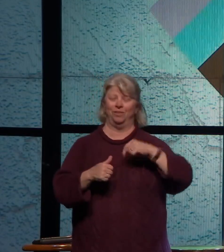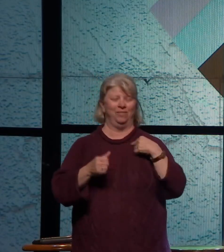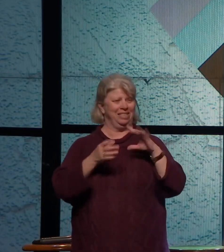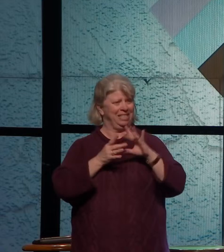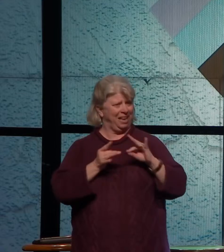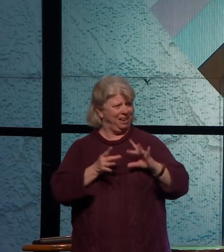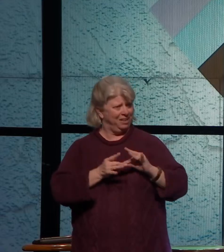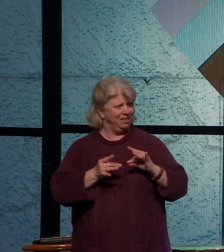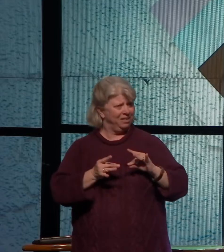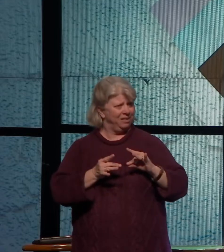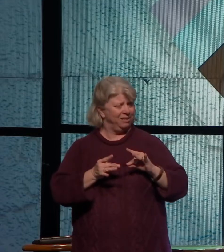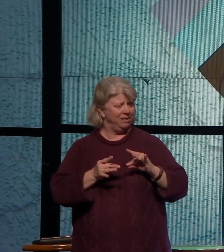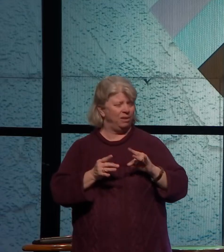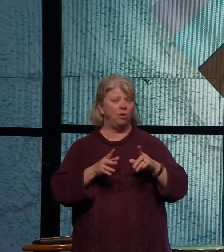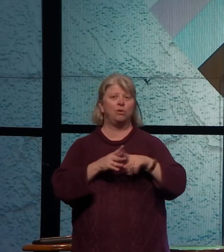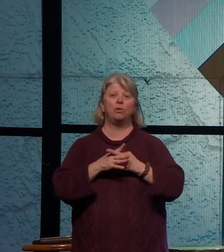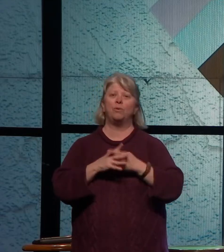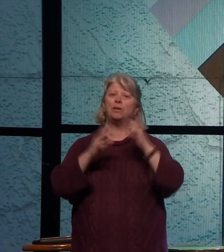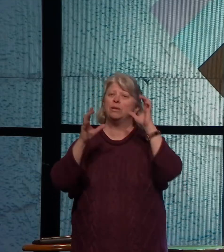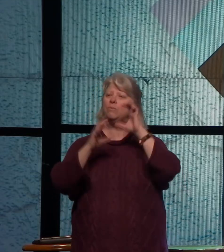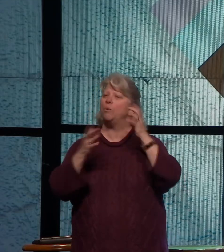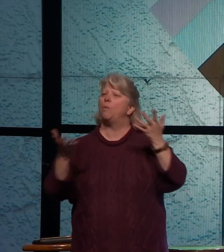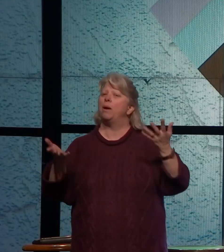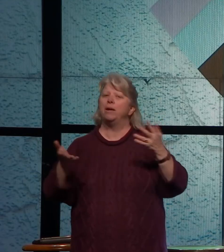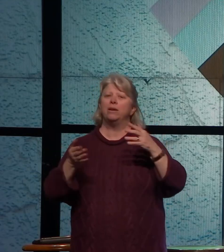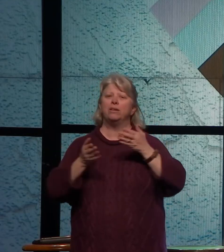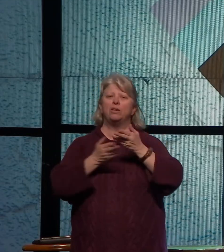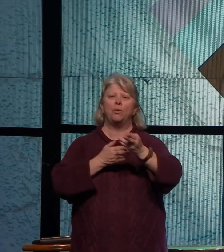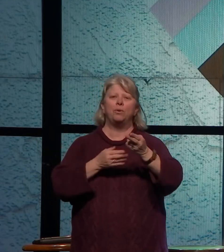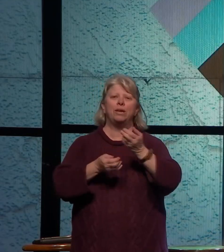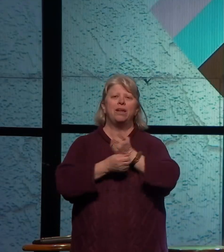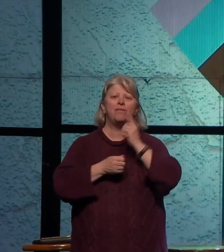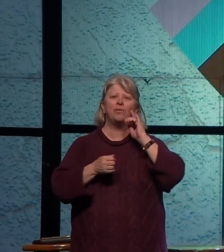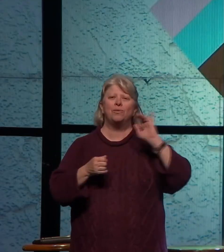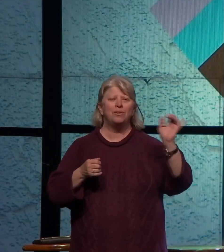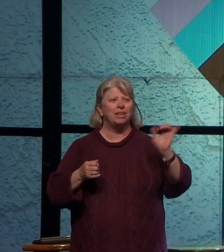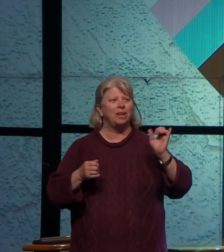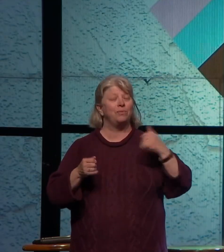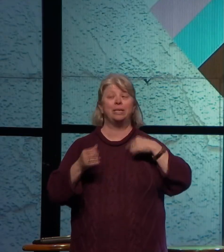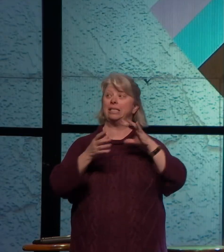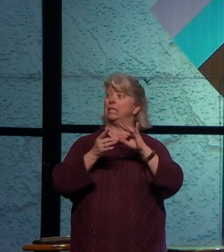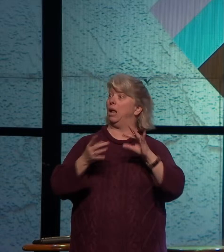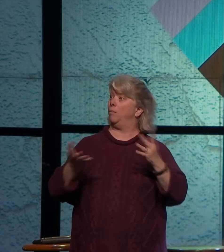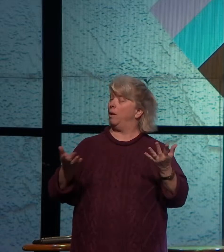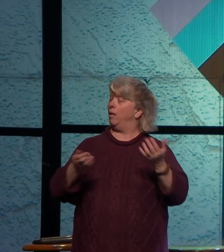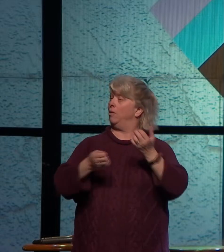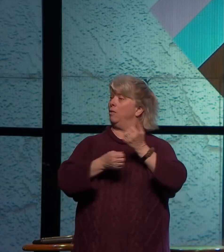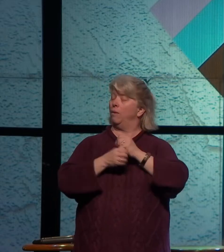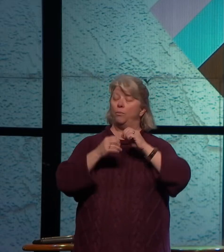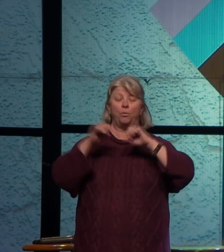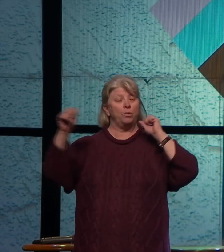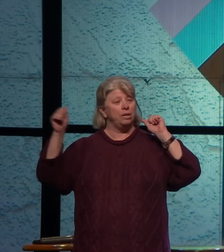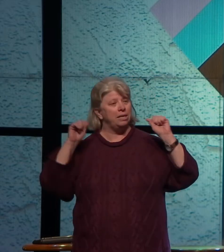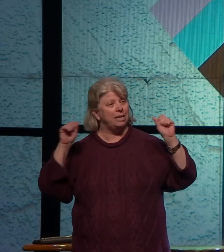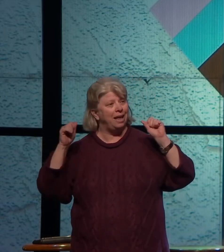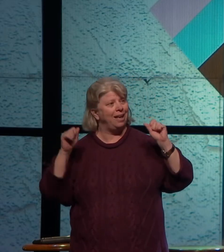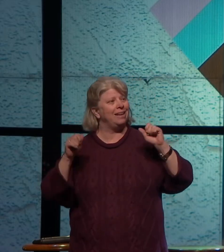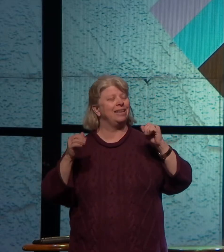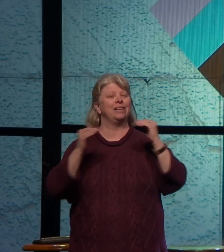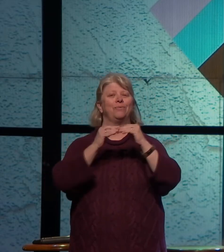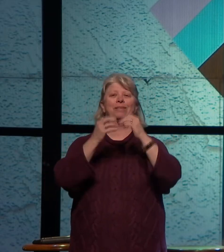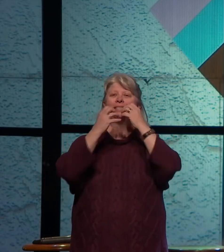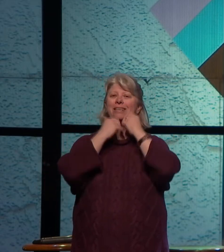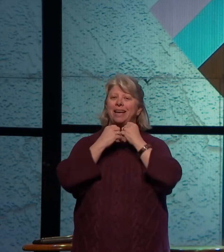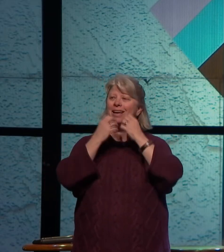said. And then we started exploring, well, what does this genuine love look like? And we said, well, love that is louder is caring.